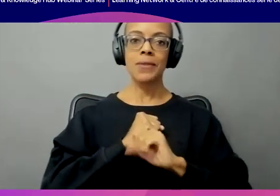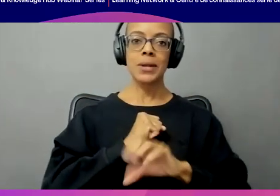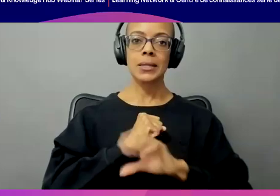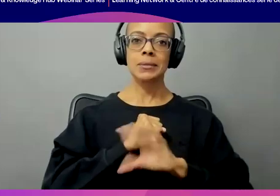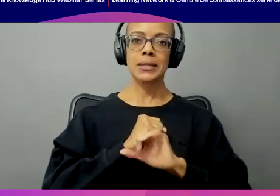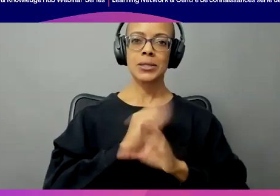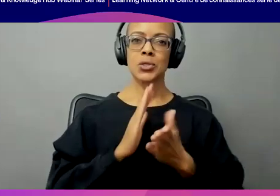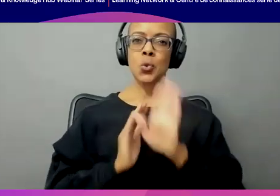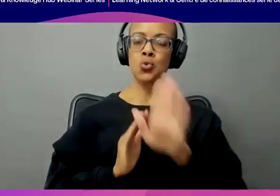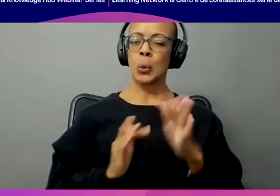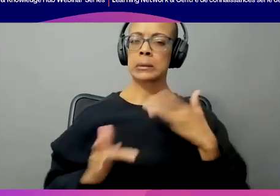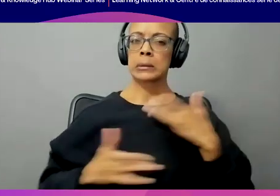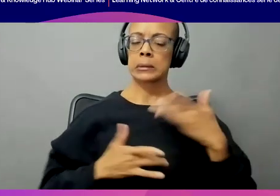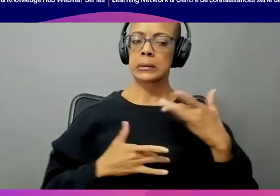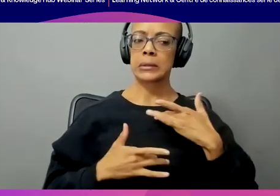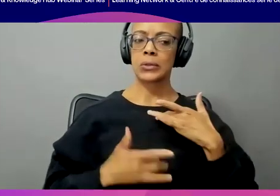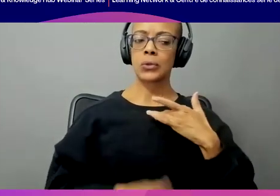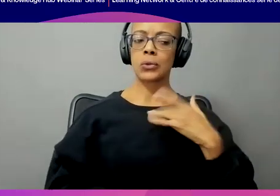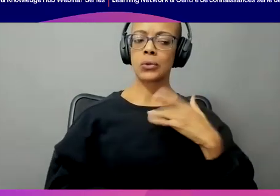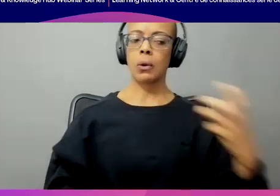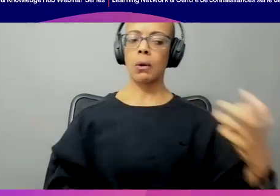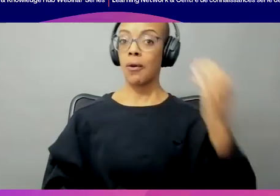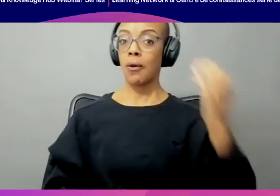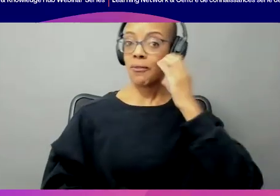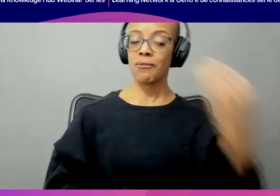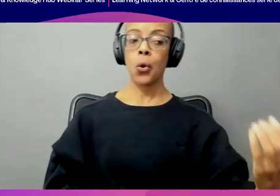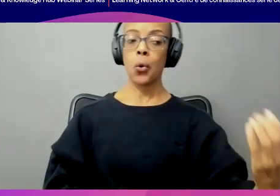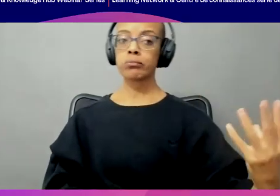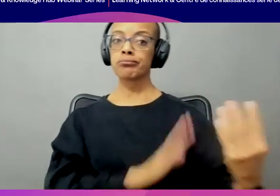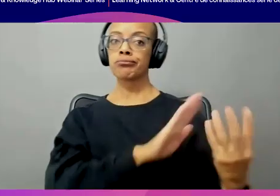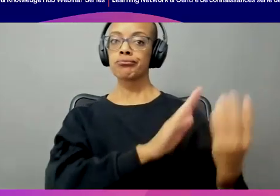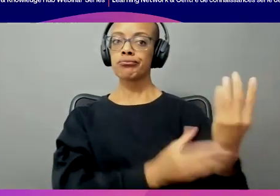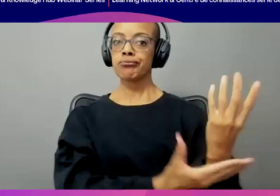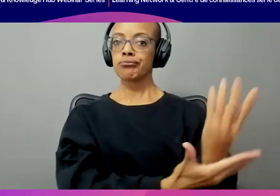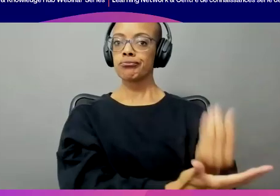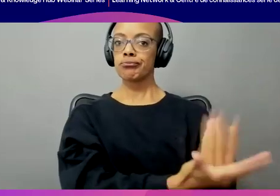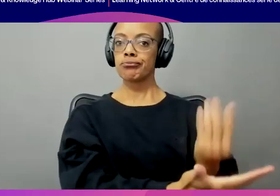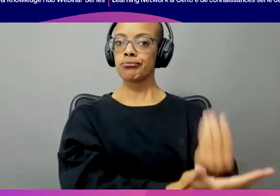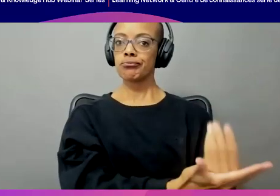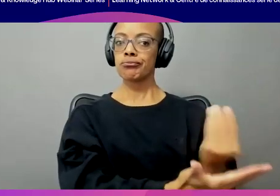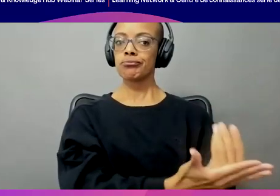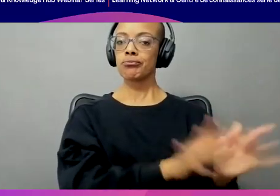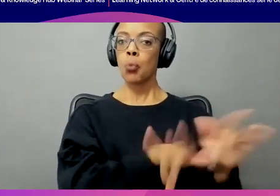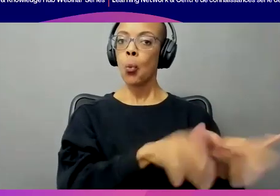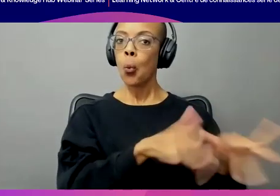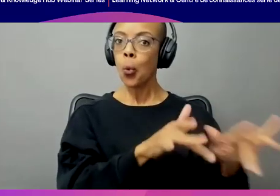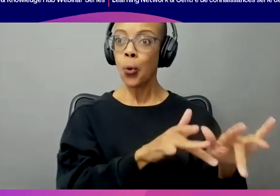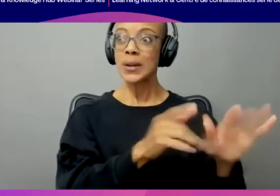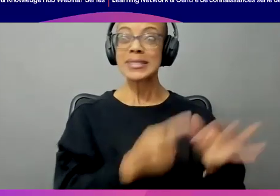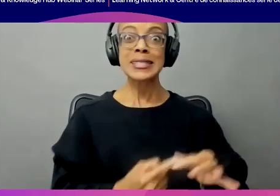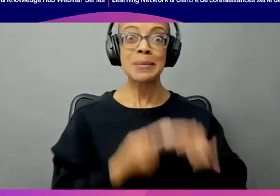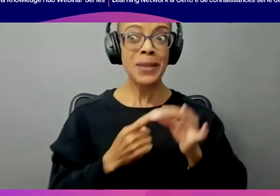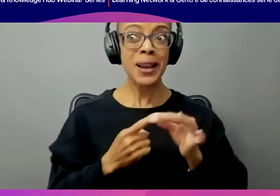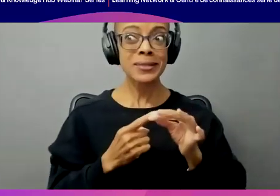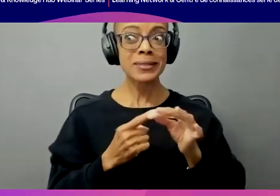device surveillance or data tracking? And especially for participants who are already in unsafe situations. Do you